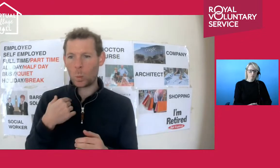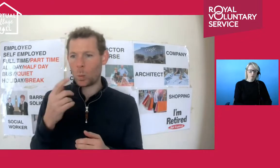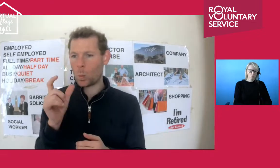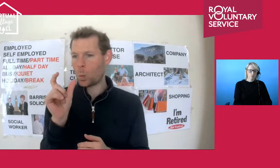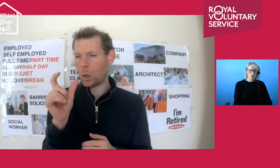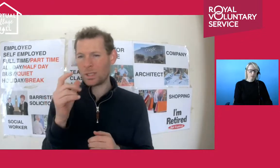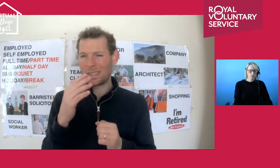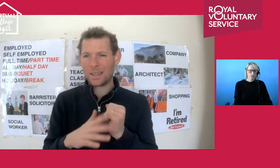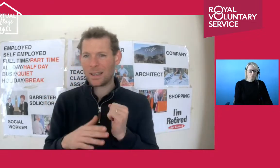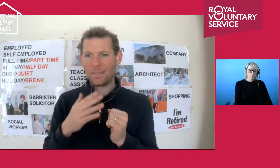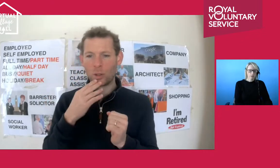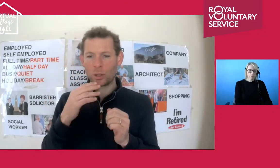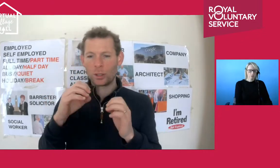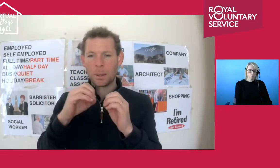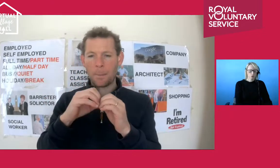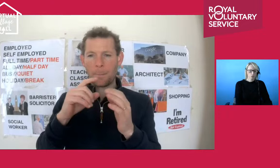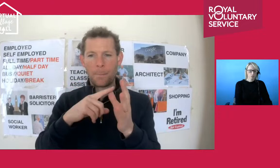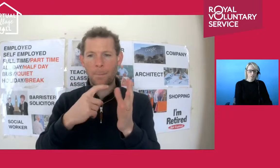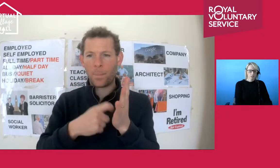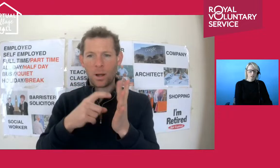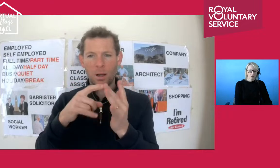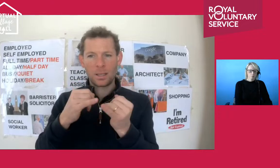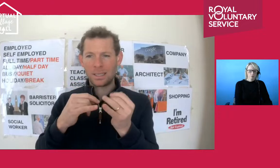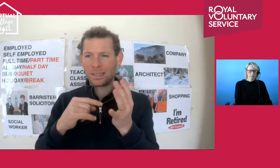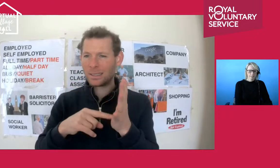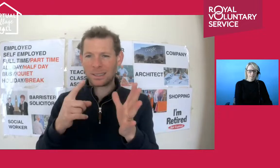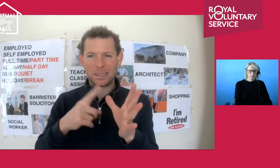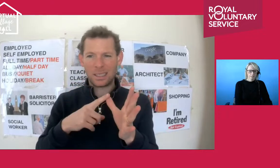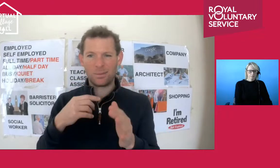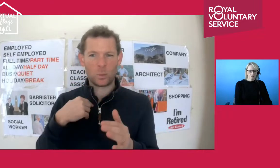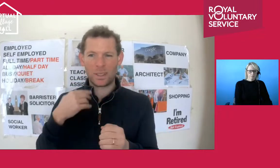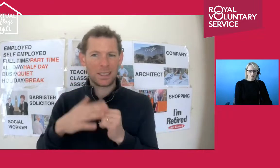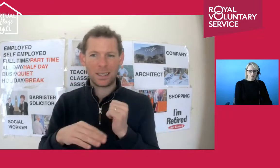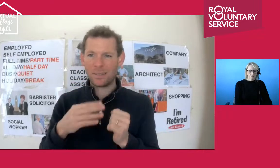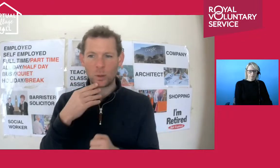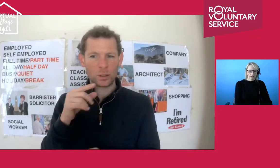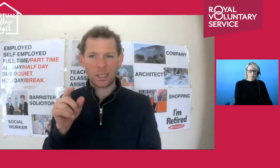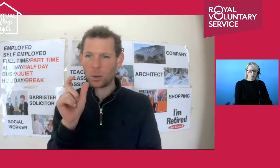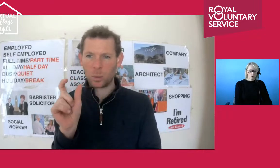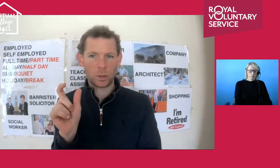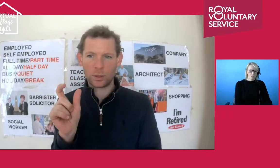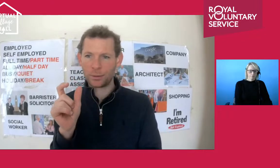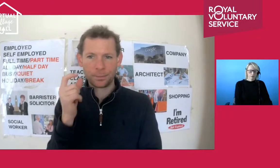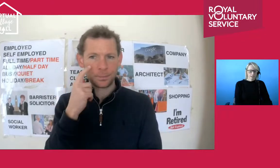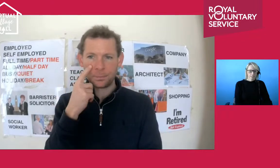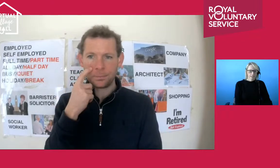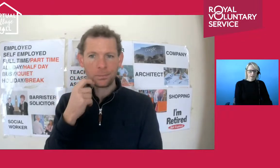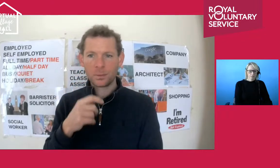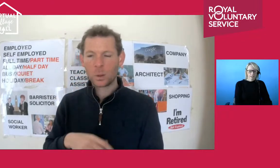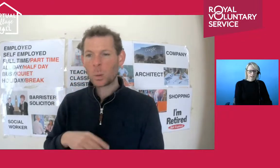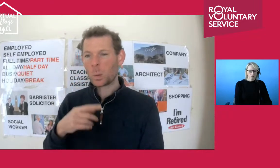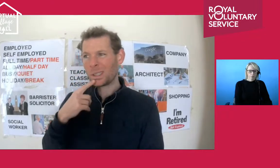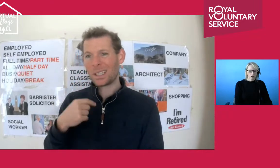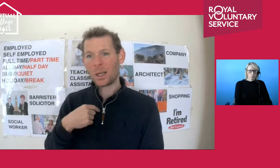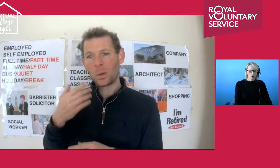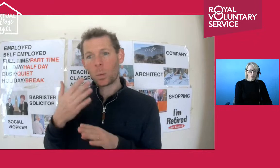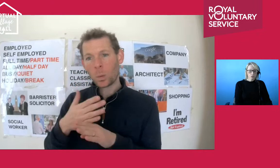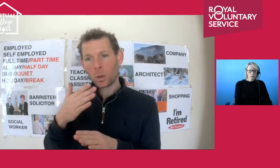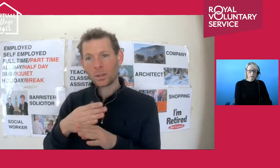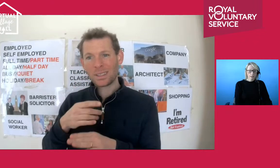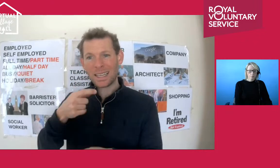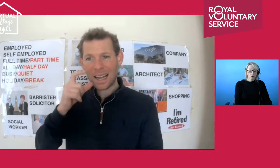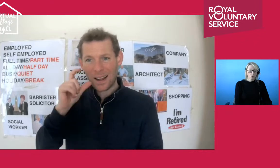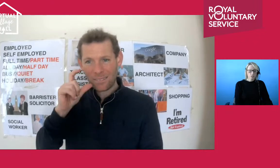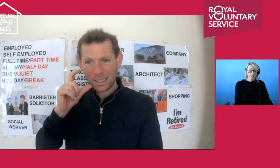work coffee, or else fingerspell the words barista. We would never actually have a sign for that